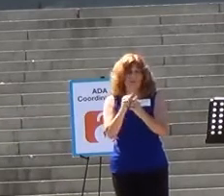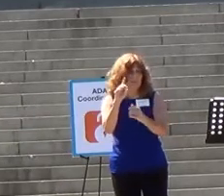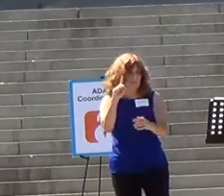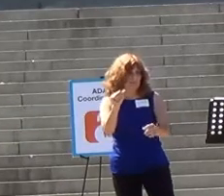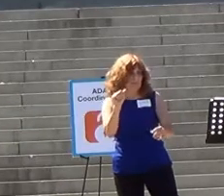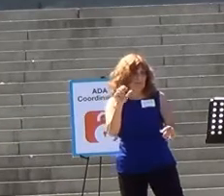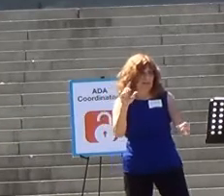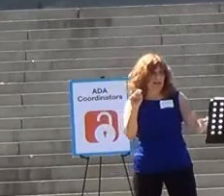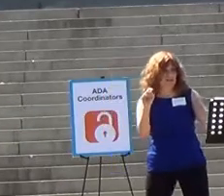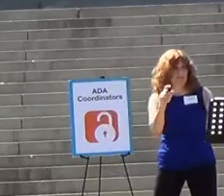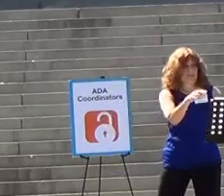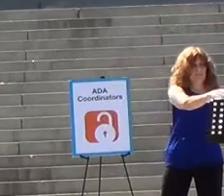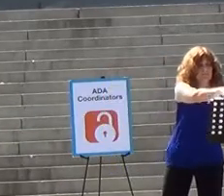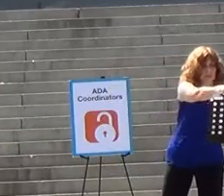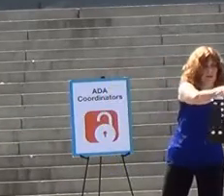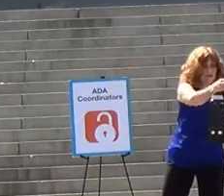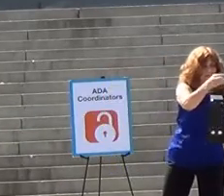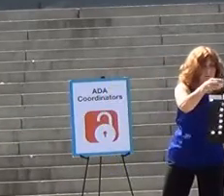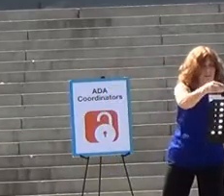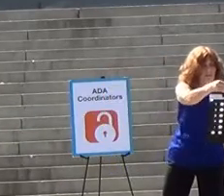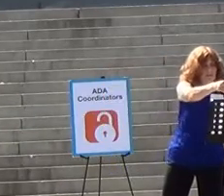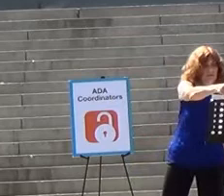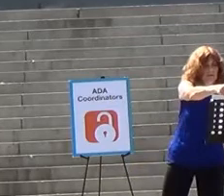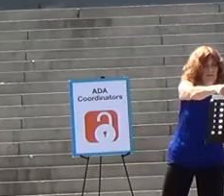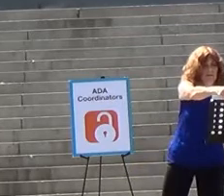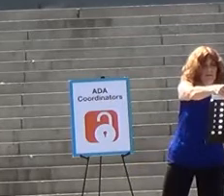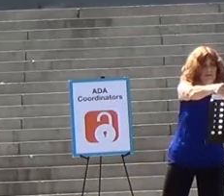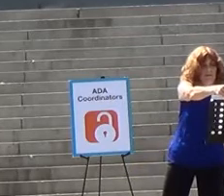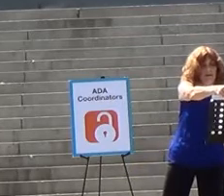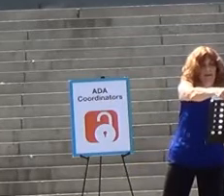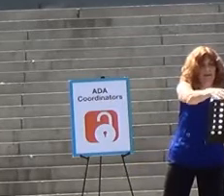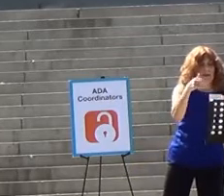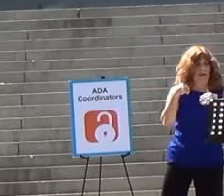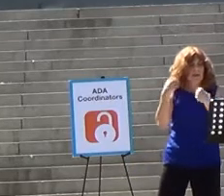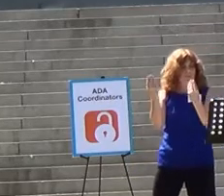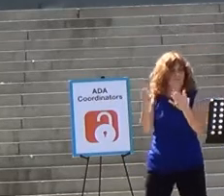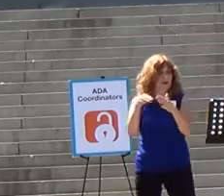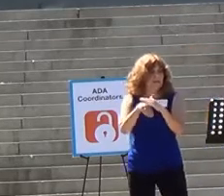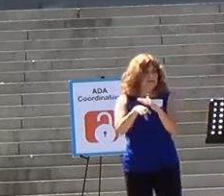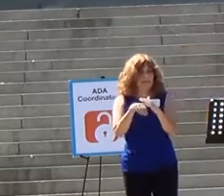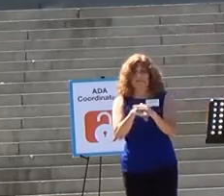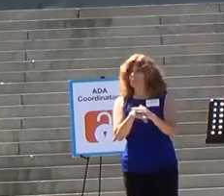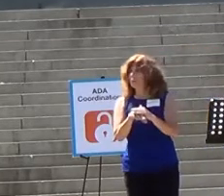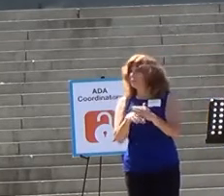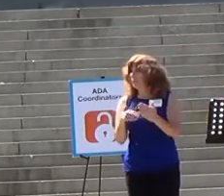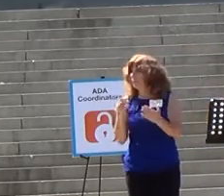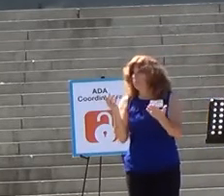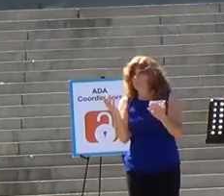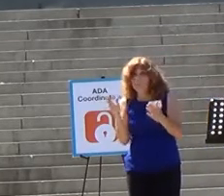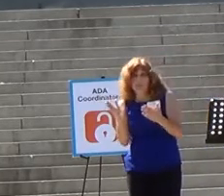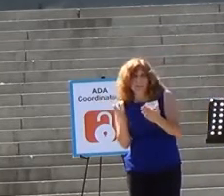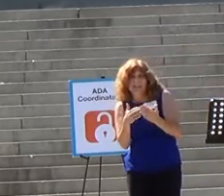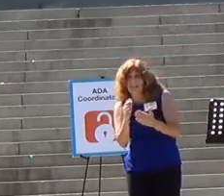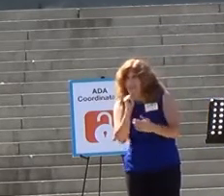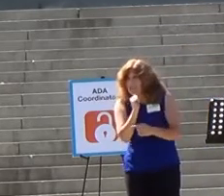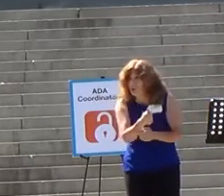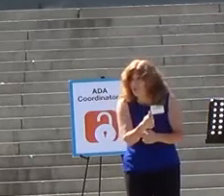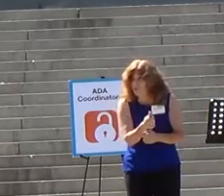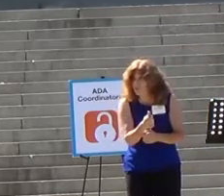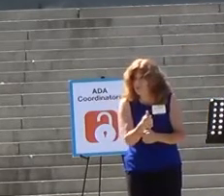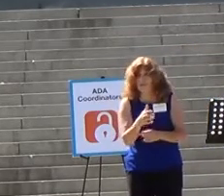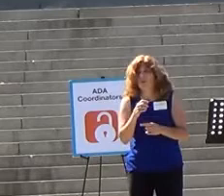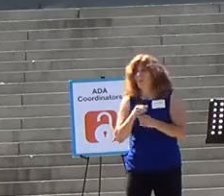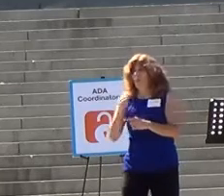but also many county agencies. They're supposed to follow the Americans with Disabilities Act